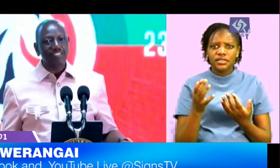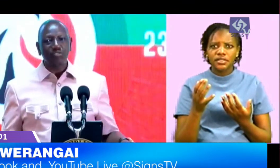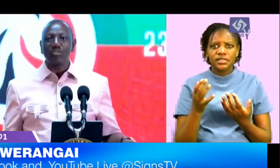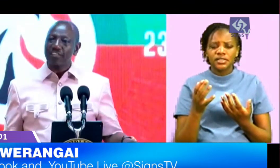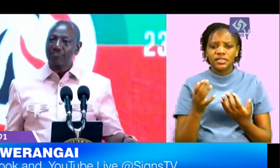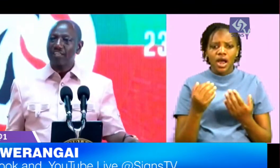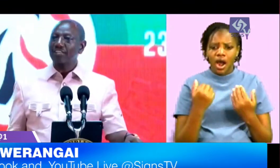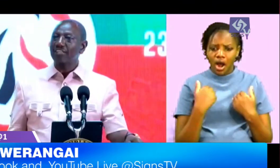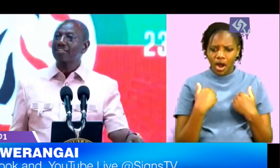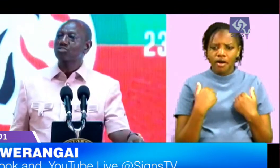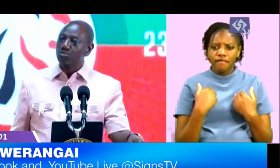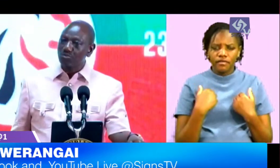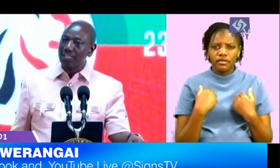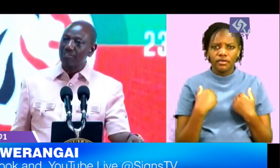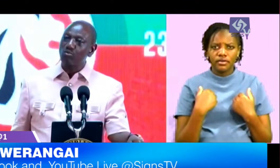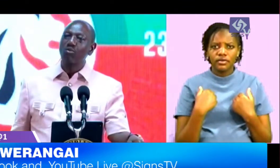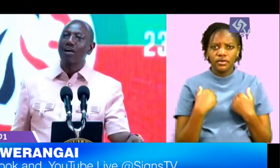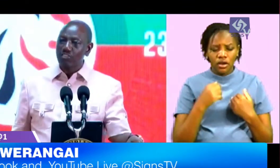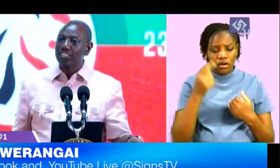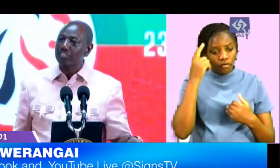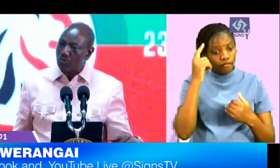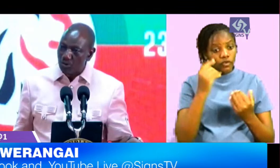to even children who are not yet born.